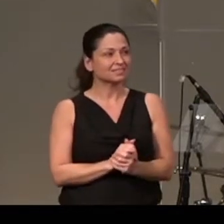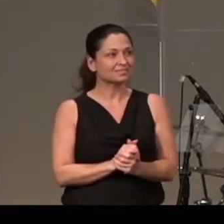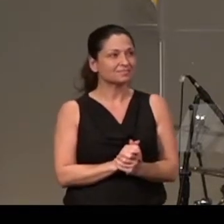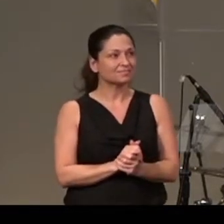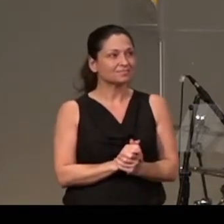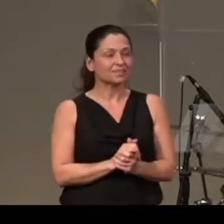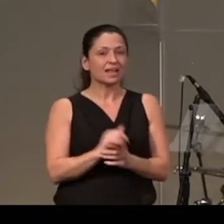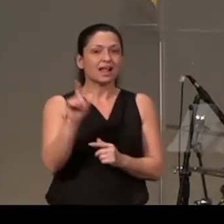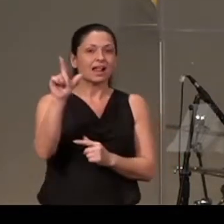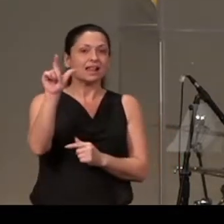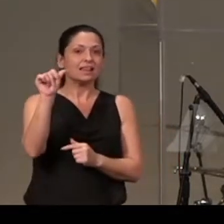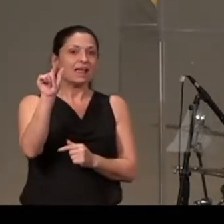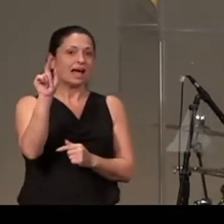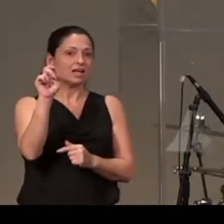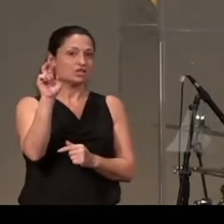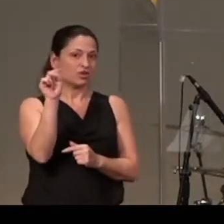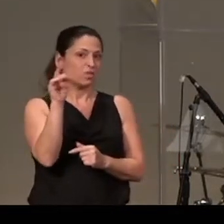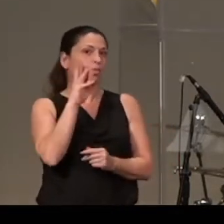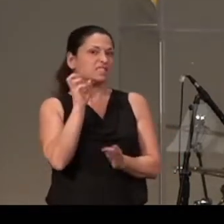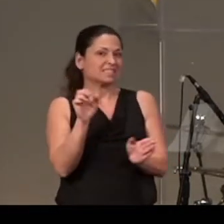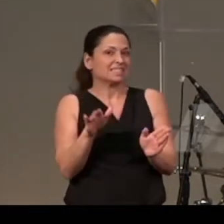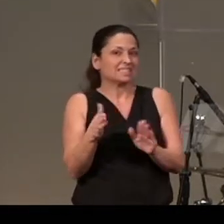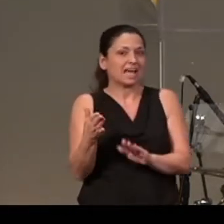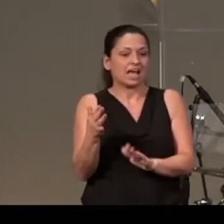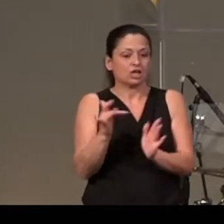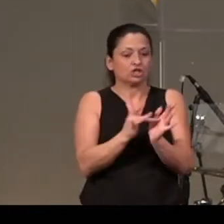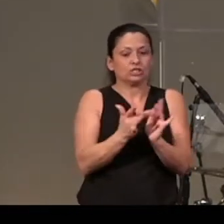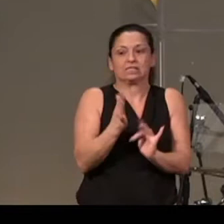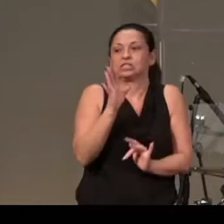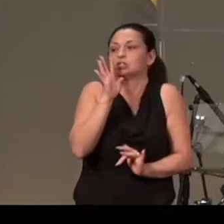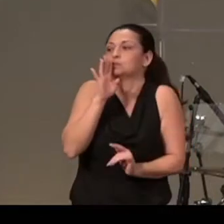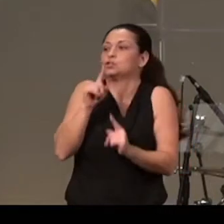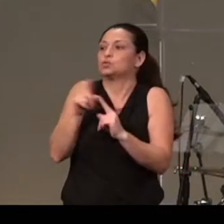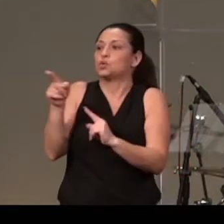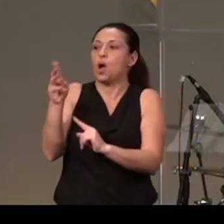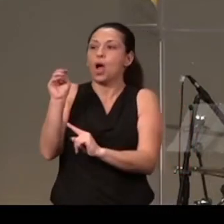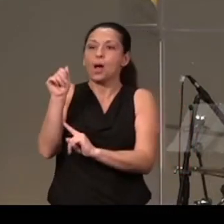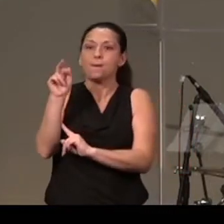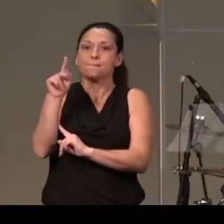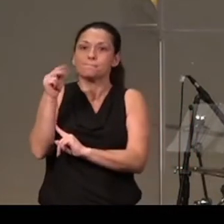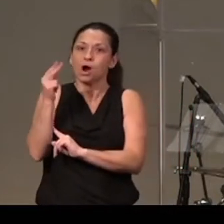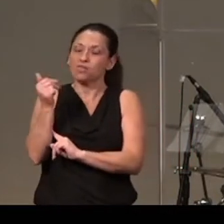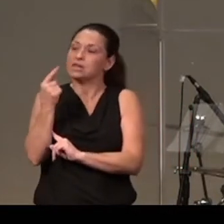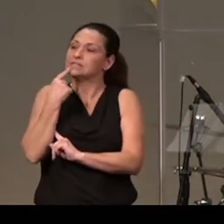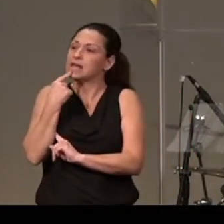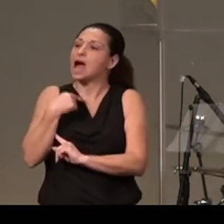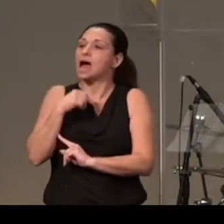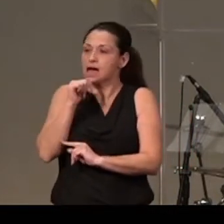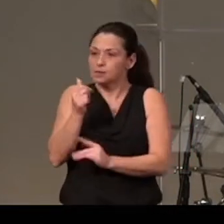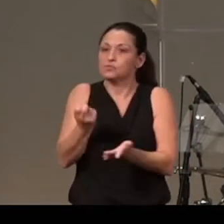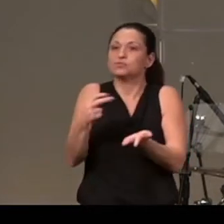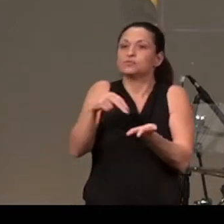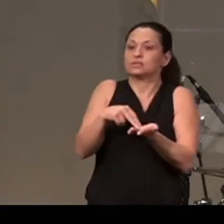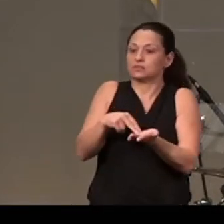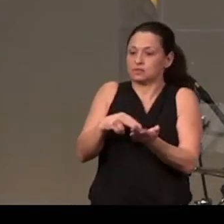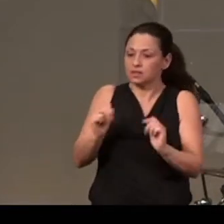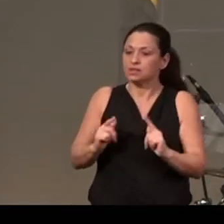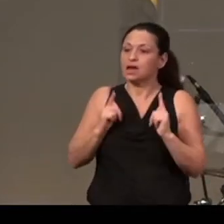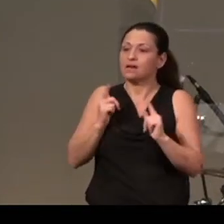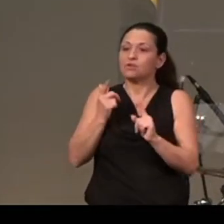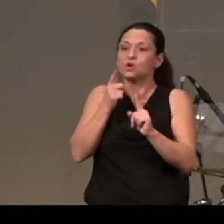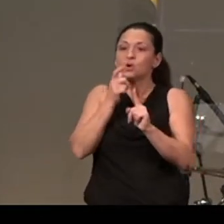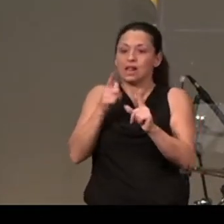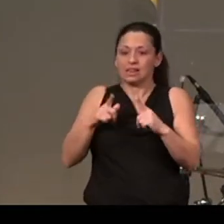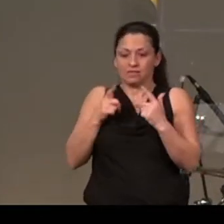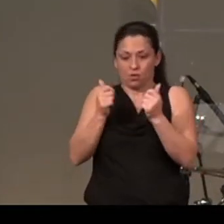And Lazarus was died, and Jesus is speaking to Martha. Jesus said to her, I am the resurrection and the life. He who lives in me will